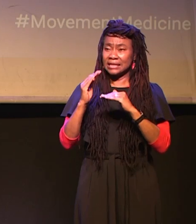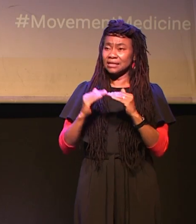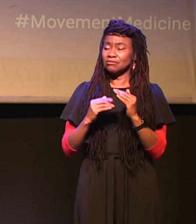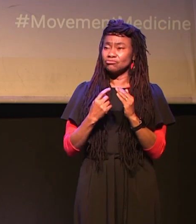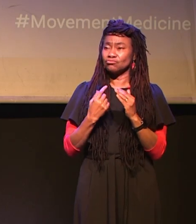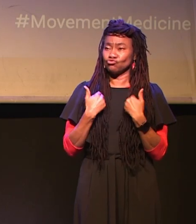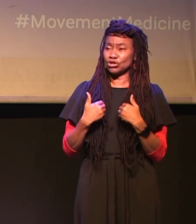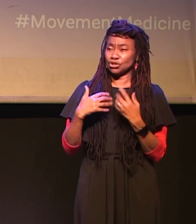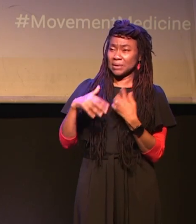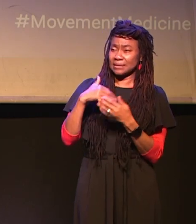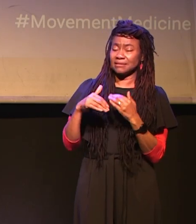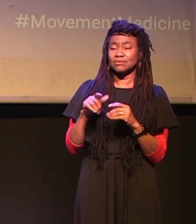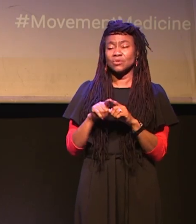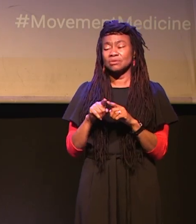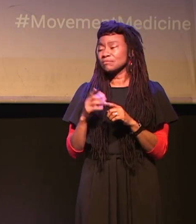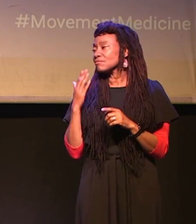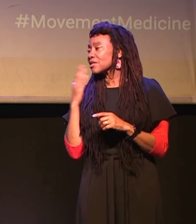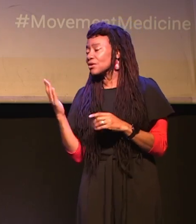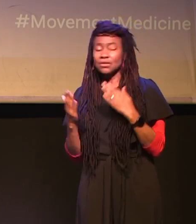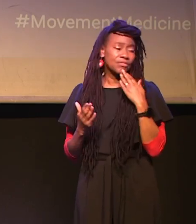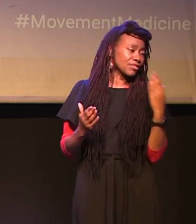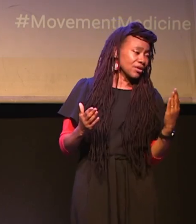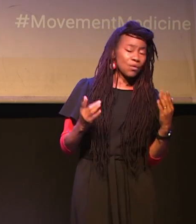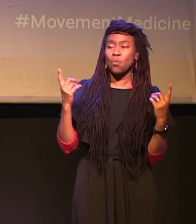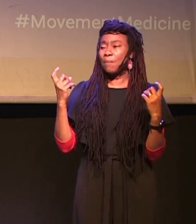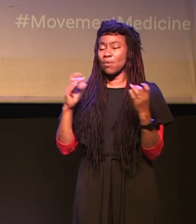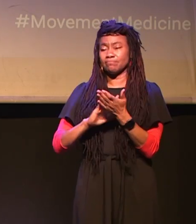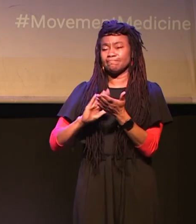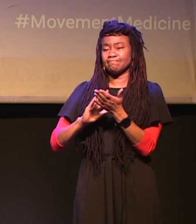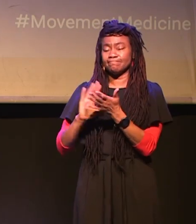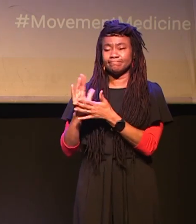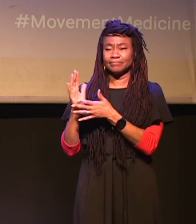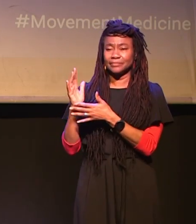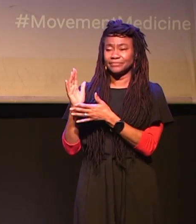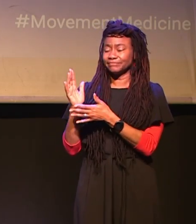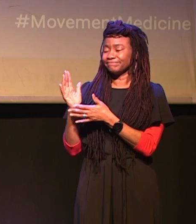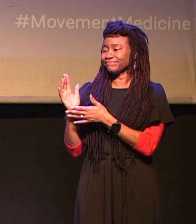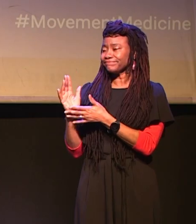Thank you so much. Maybe we can just love on them one final time. And me. And me.